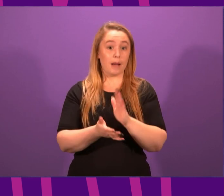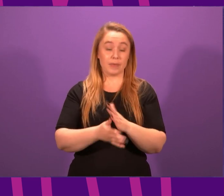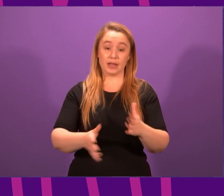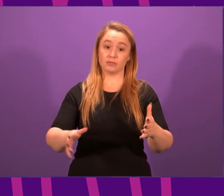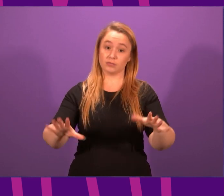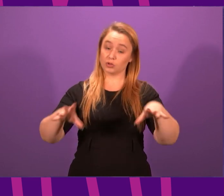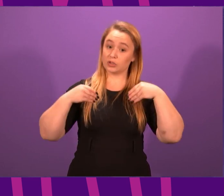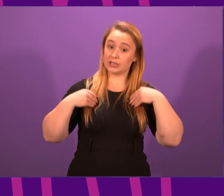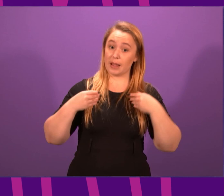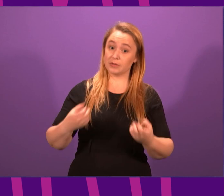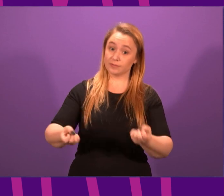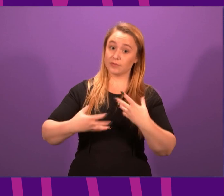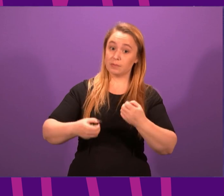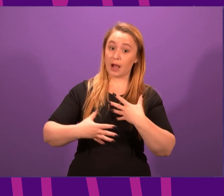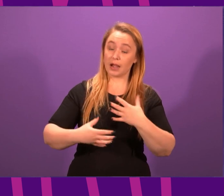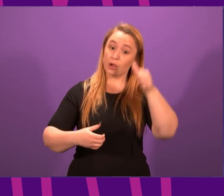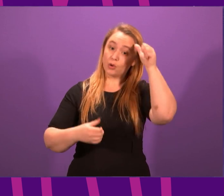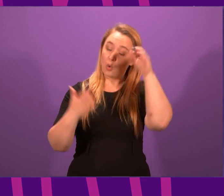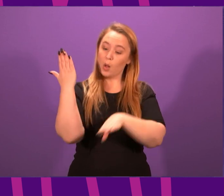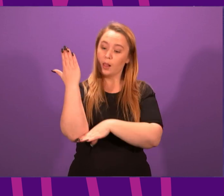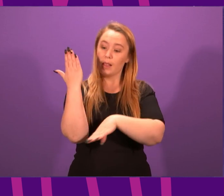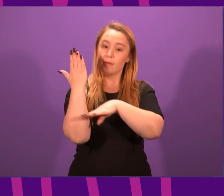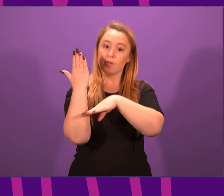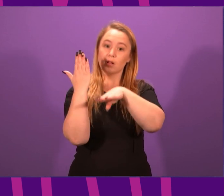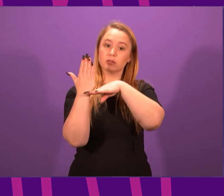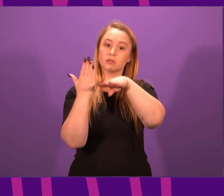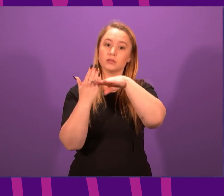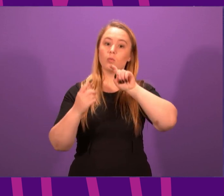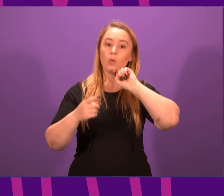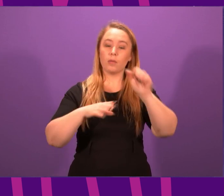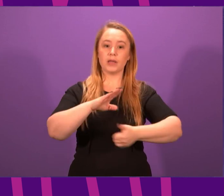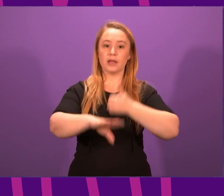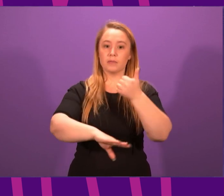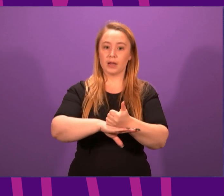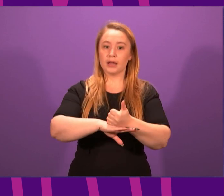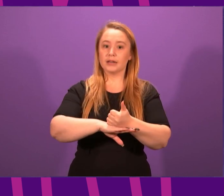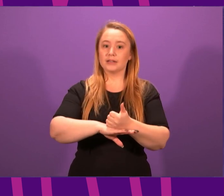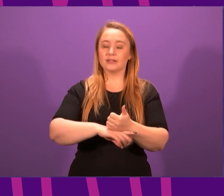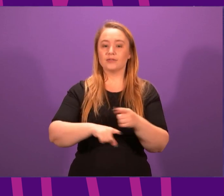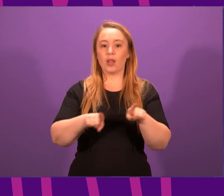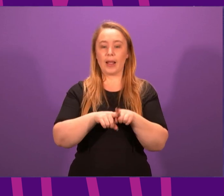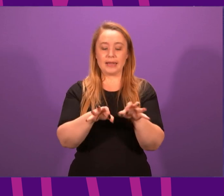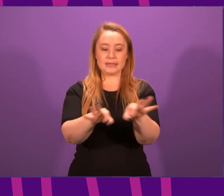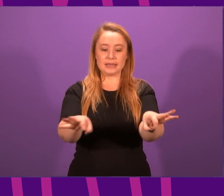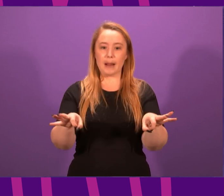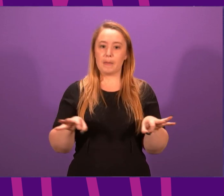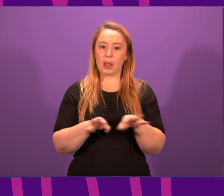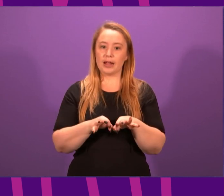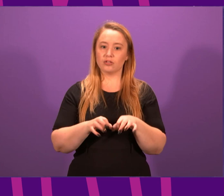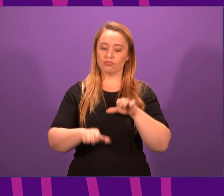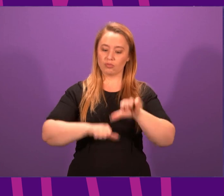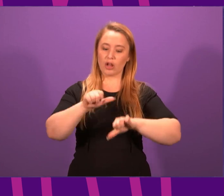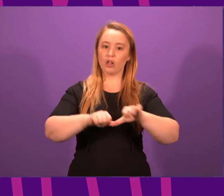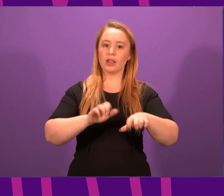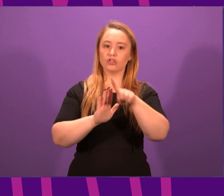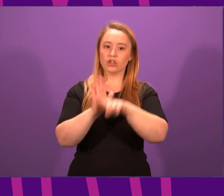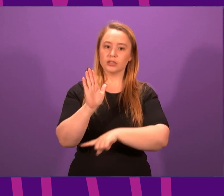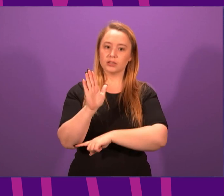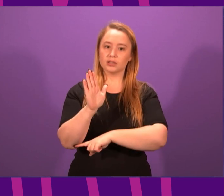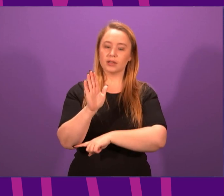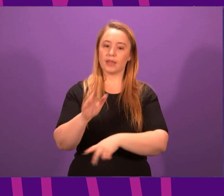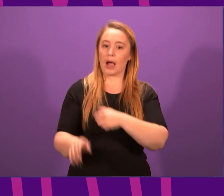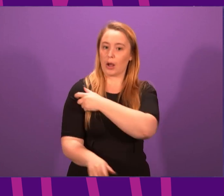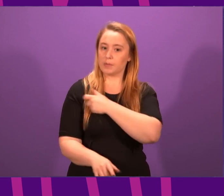important to recognise that the levels will be implemented by effectively template regulations, which the COVID committee will be able